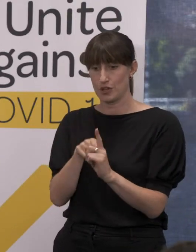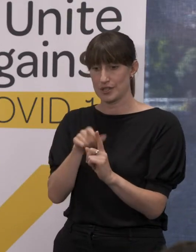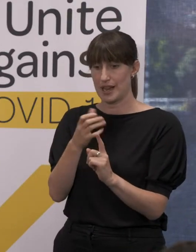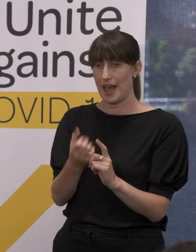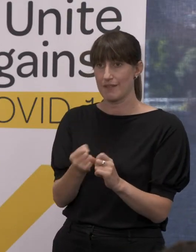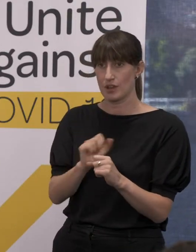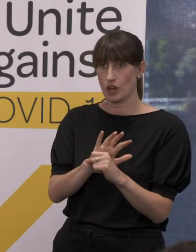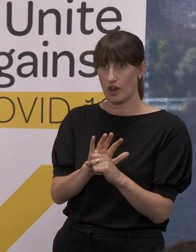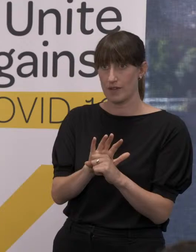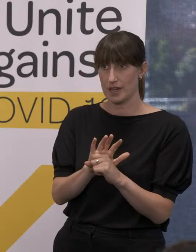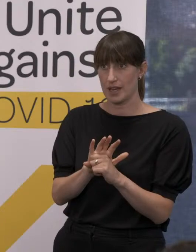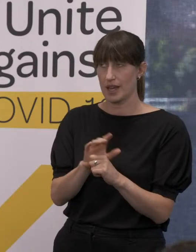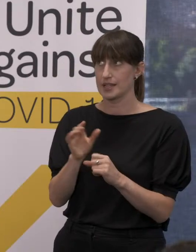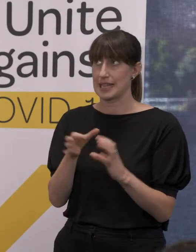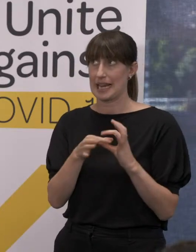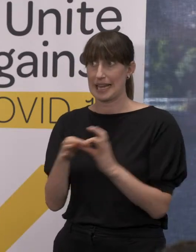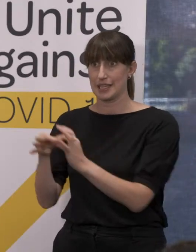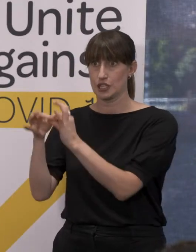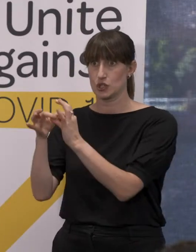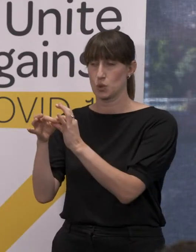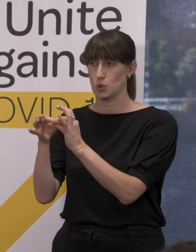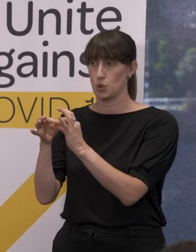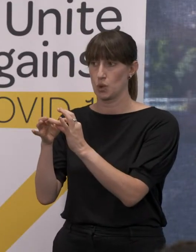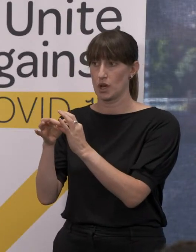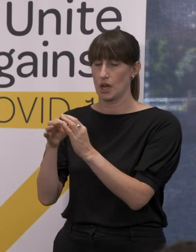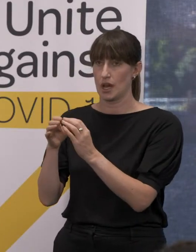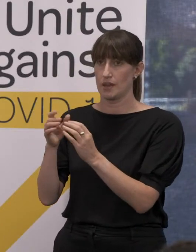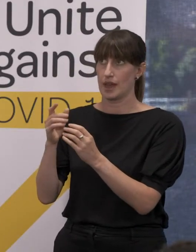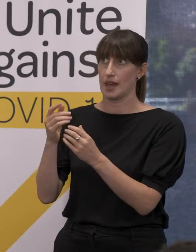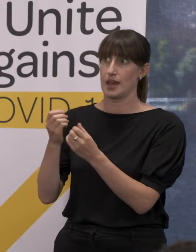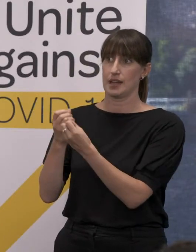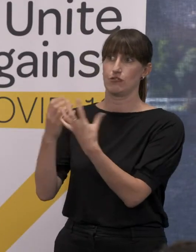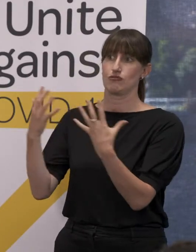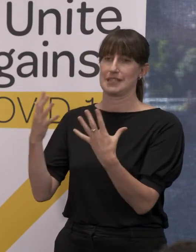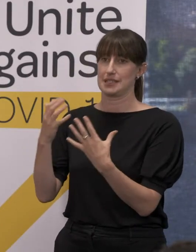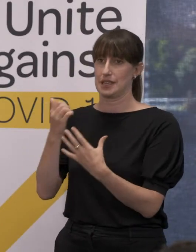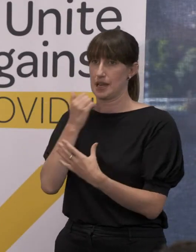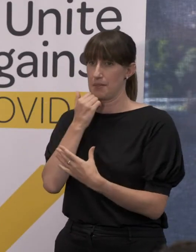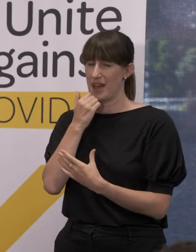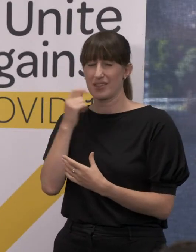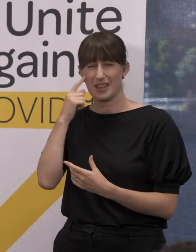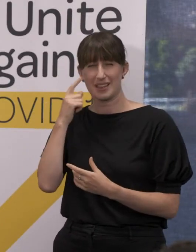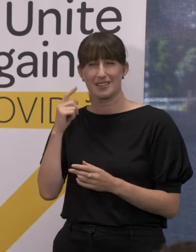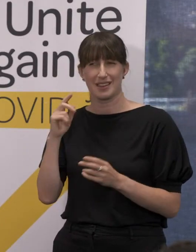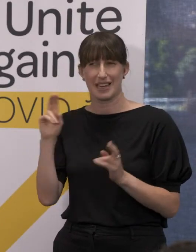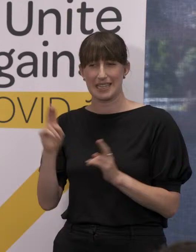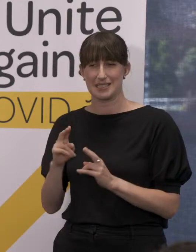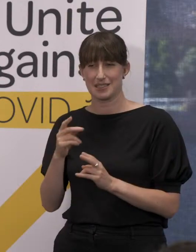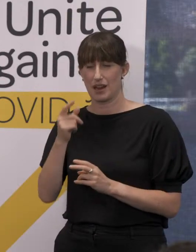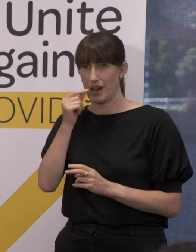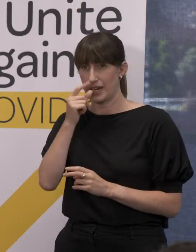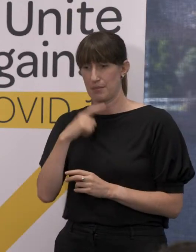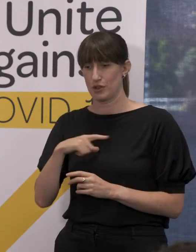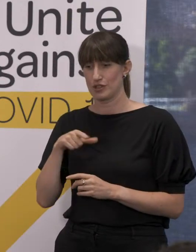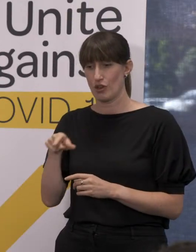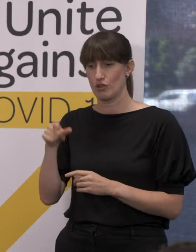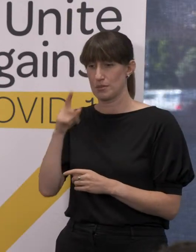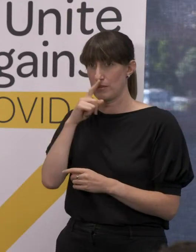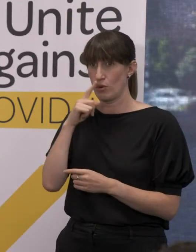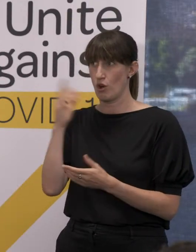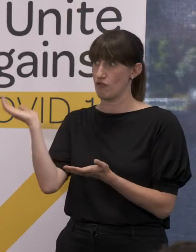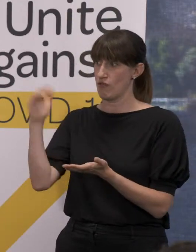those increased number of cases that have been identified in the border. In fact, there's probably less likelihood because they are being picked up at day